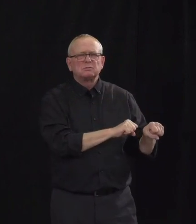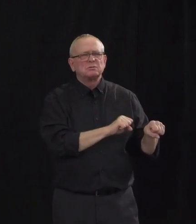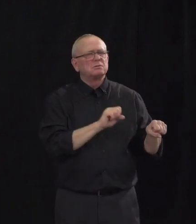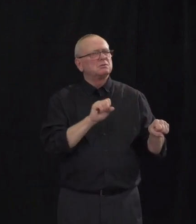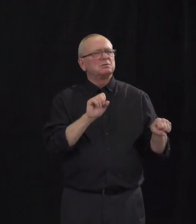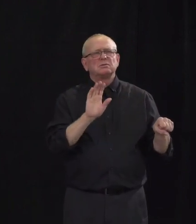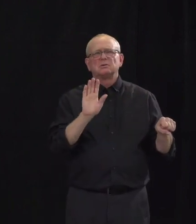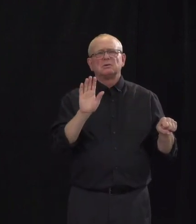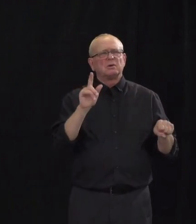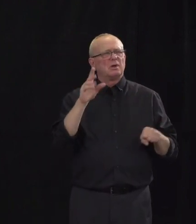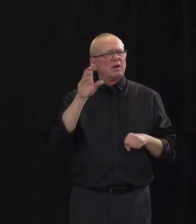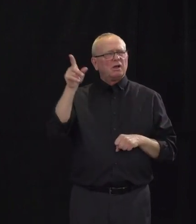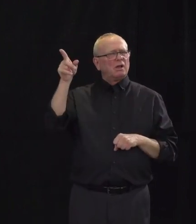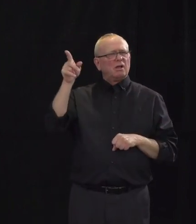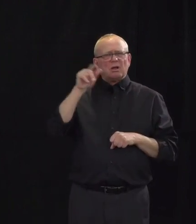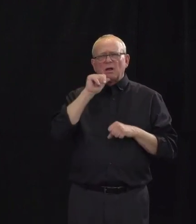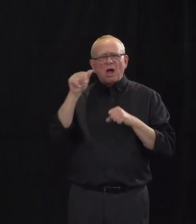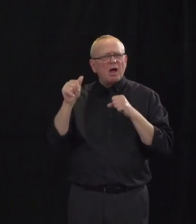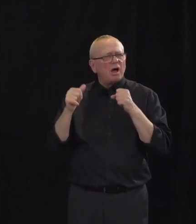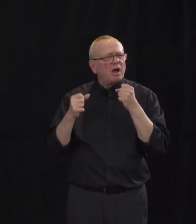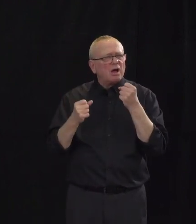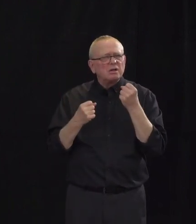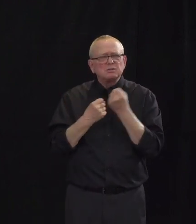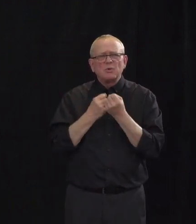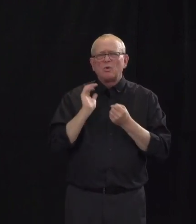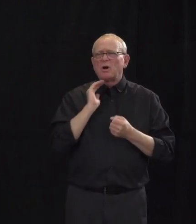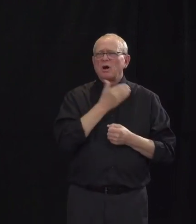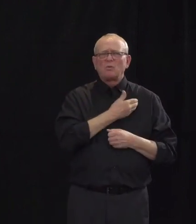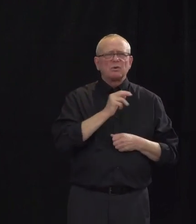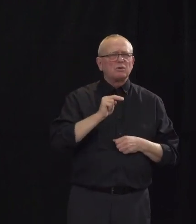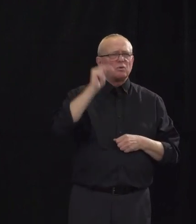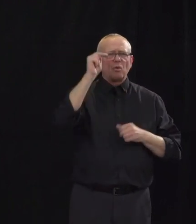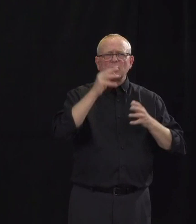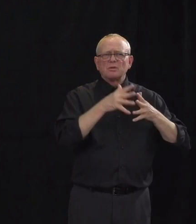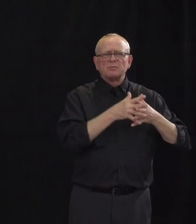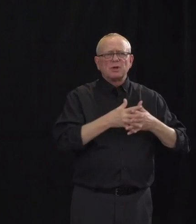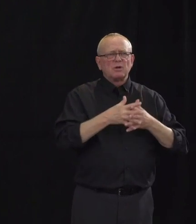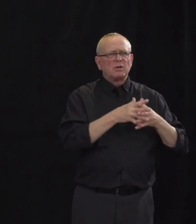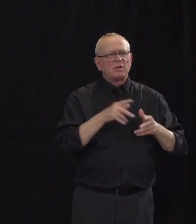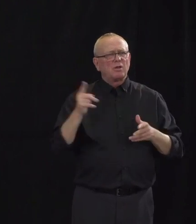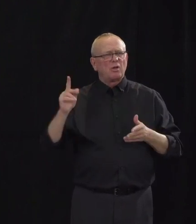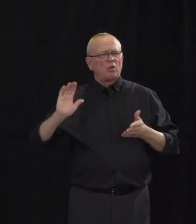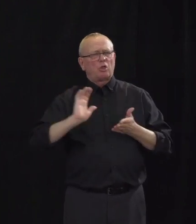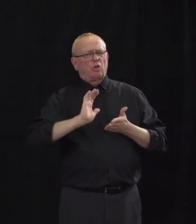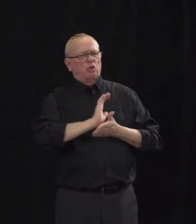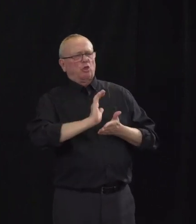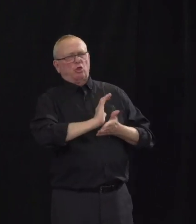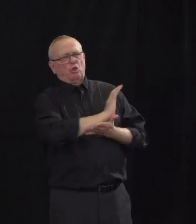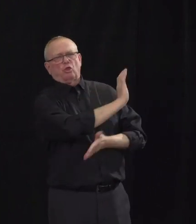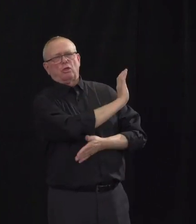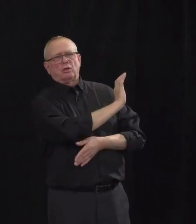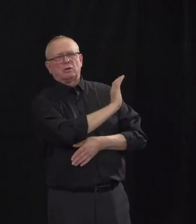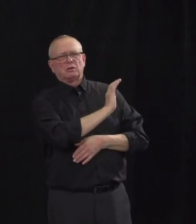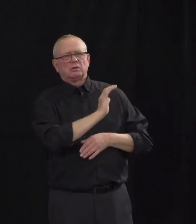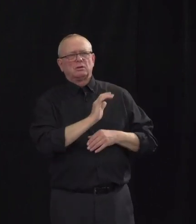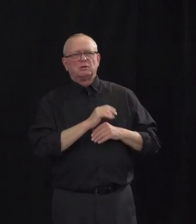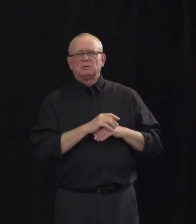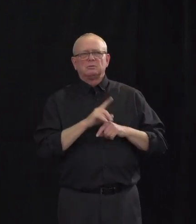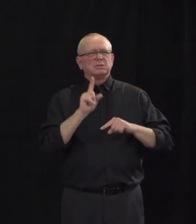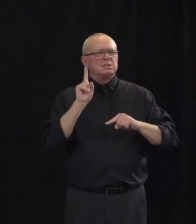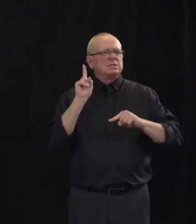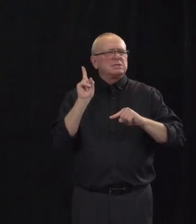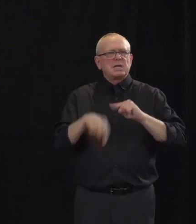that are seeking to drive the North American energy producers out of business. We cannot let them